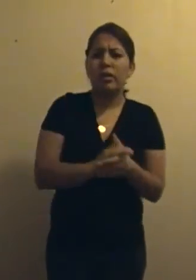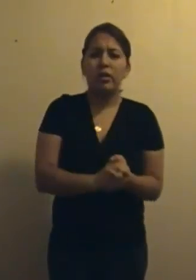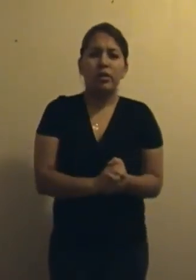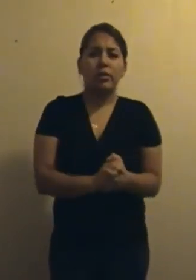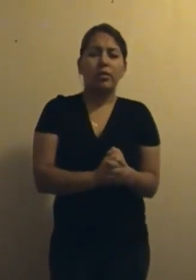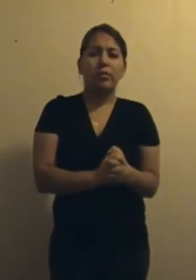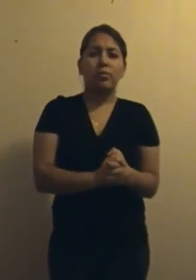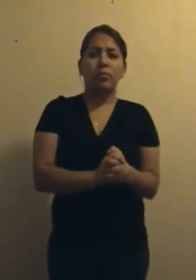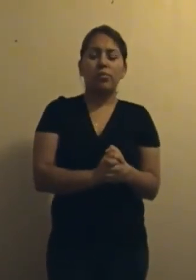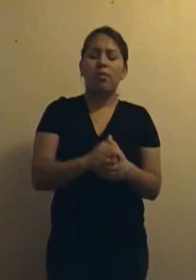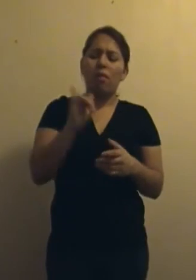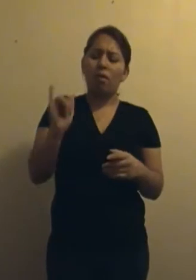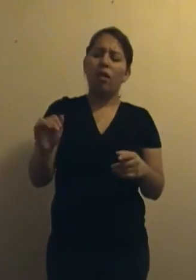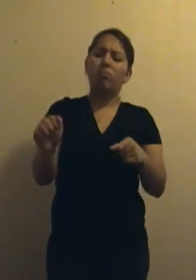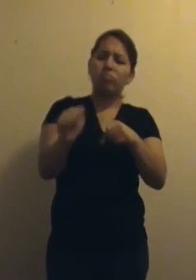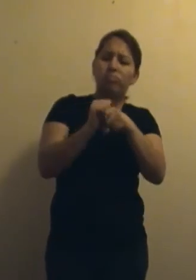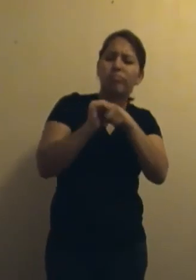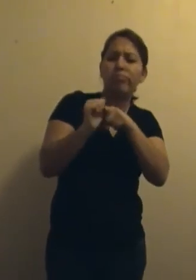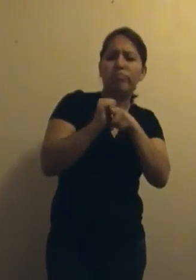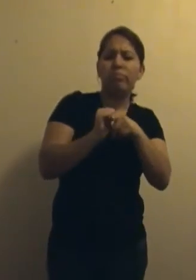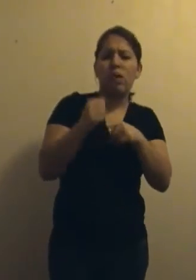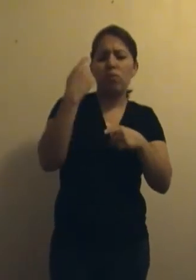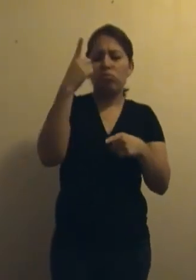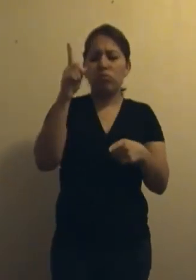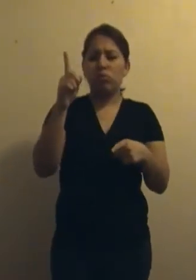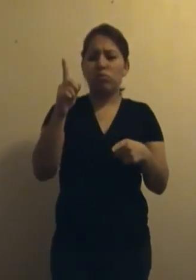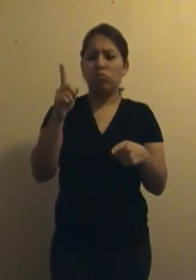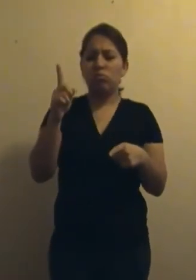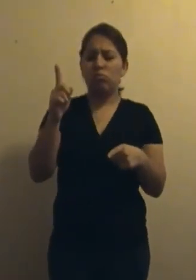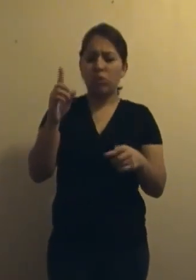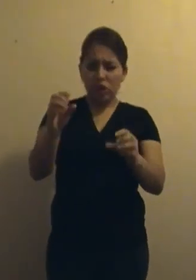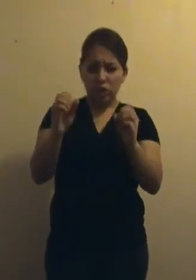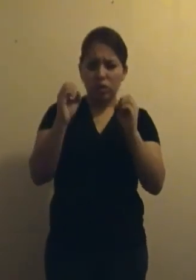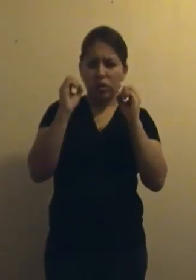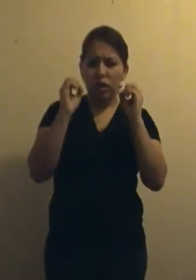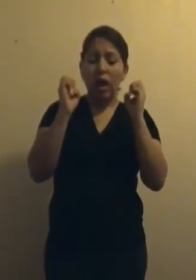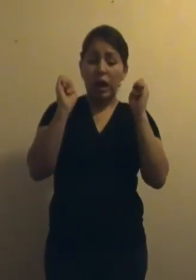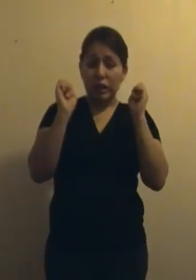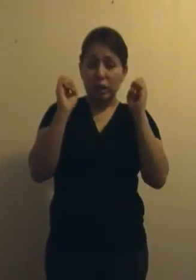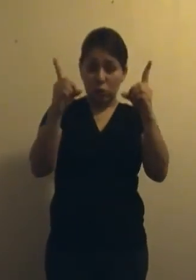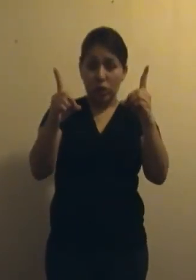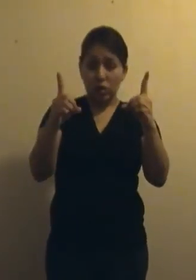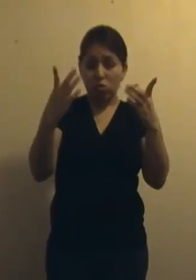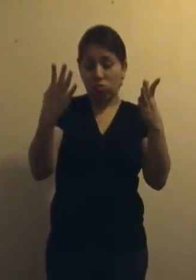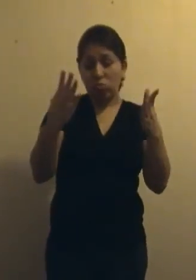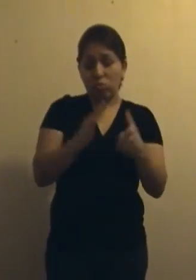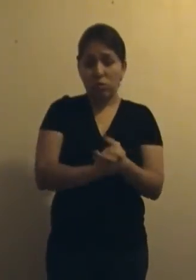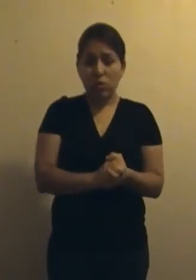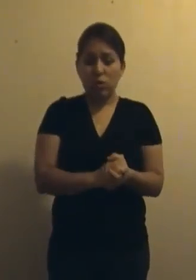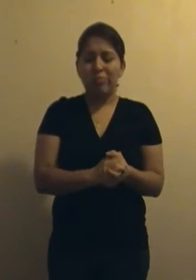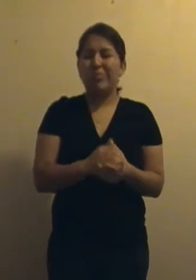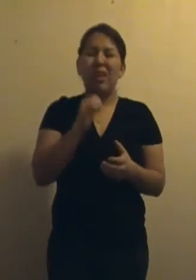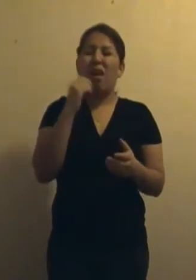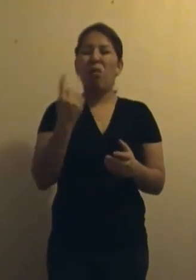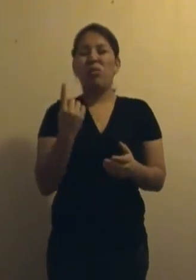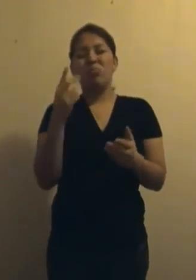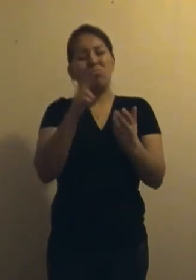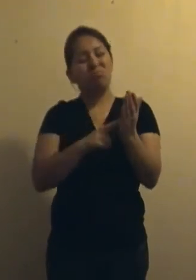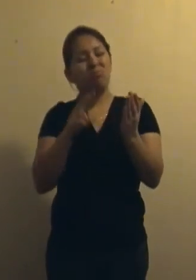into practice in a sort of academic way. Instead of just reading a paragraph and writing down the main idea, now they're doing it